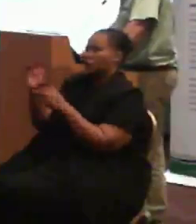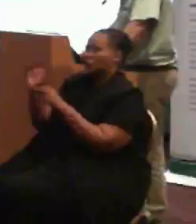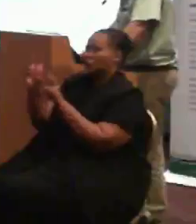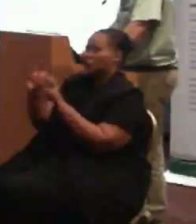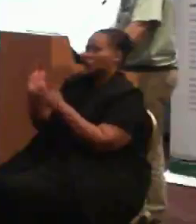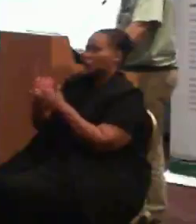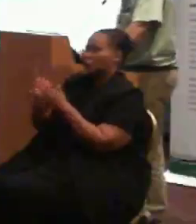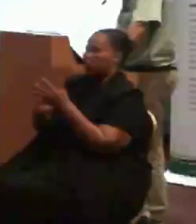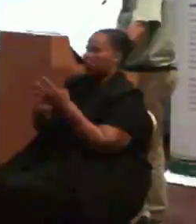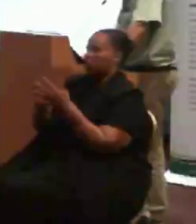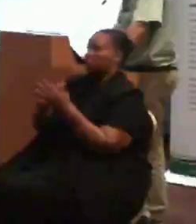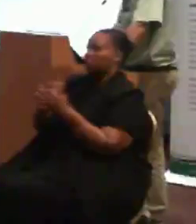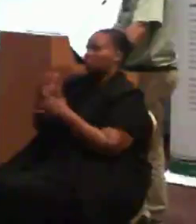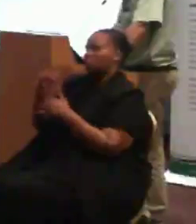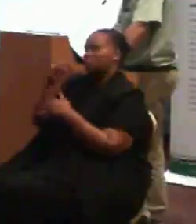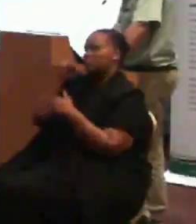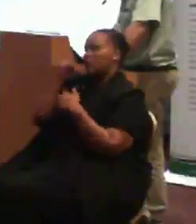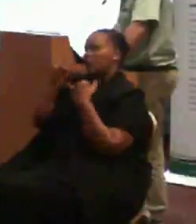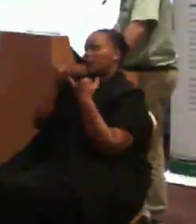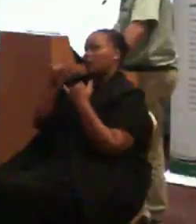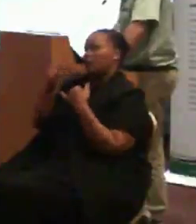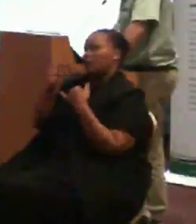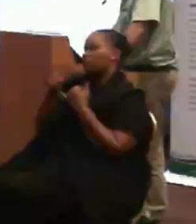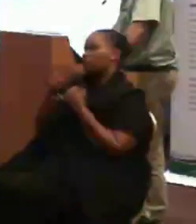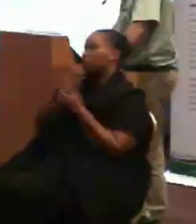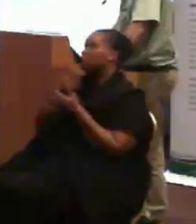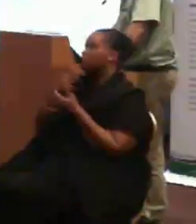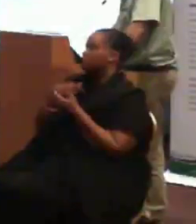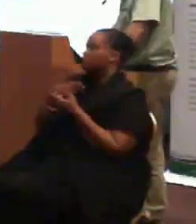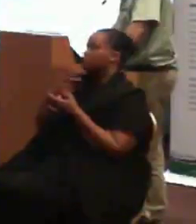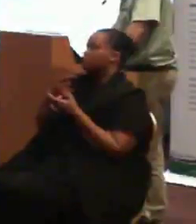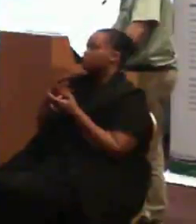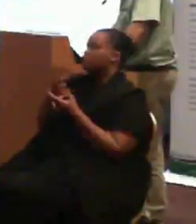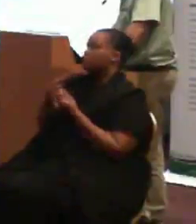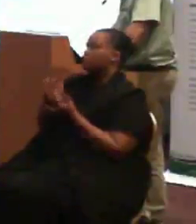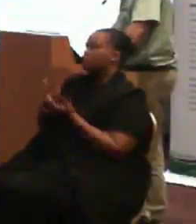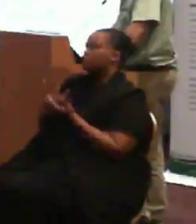make a few proposals that I think that can be helpful.